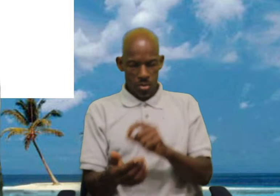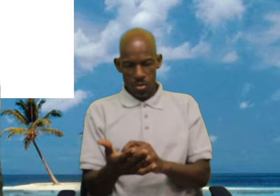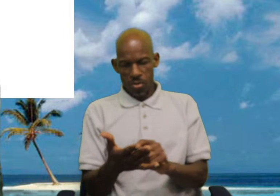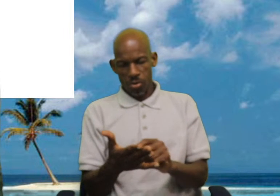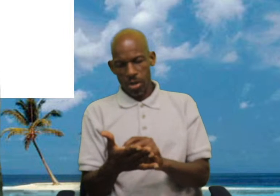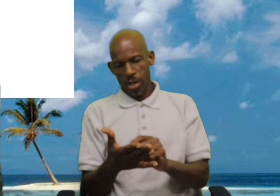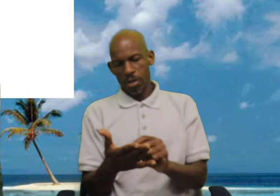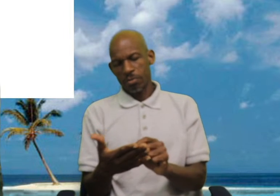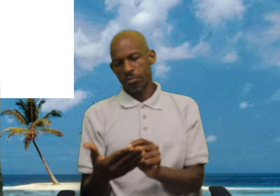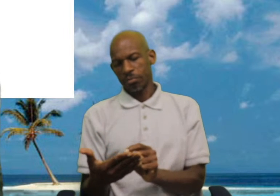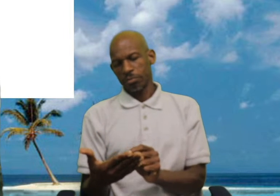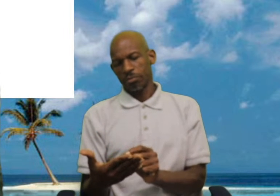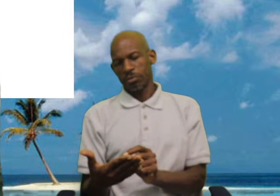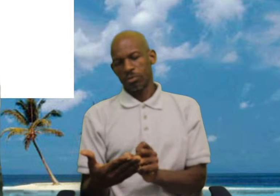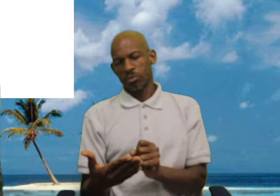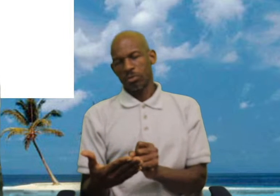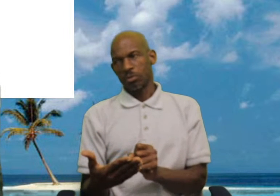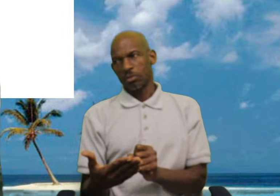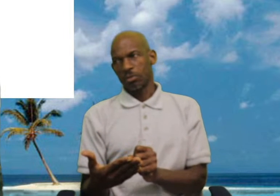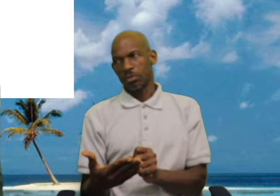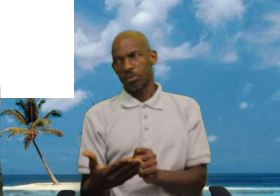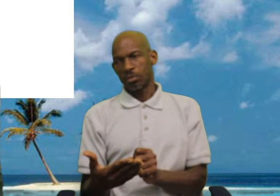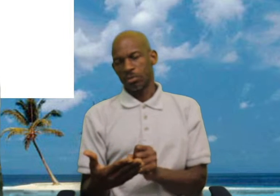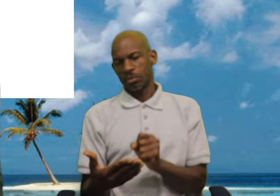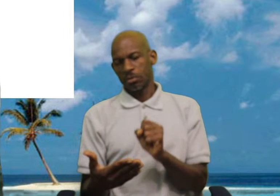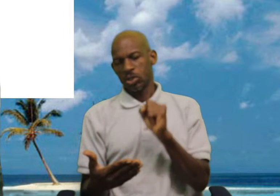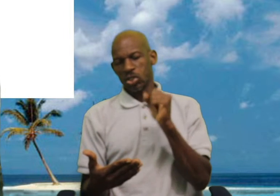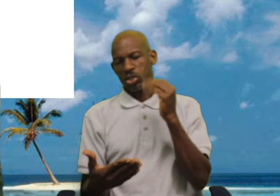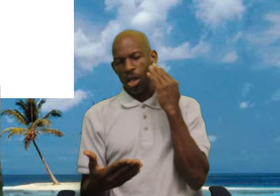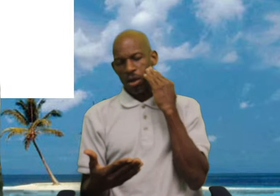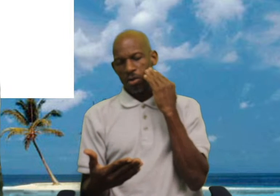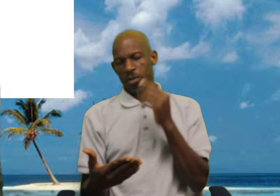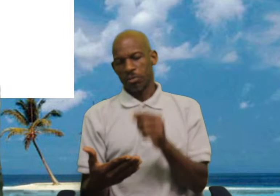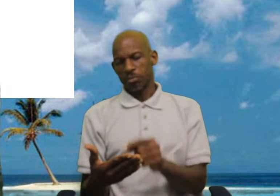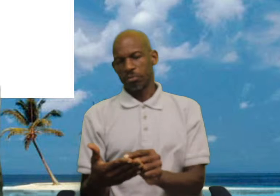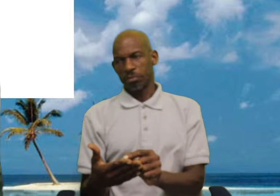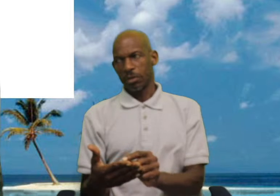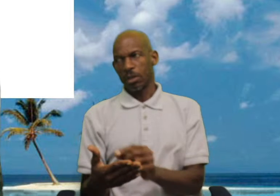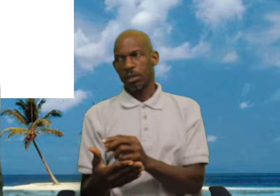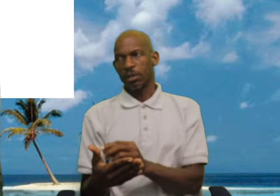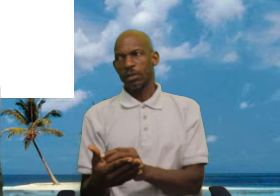And then we're going to put I'm just putting the verb here.